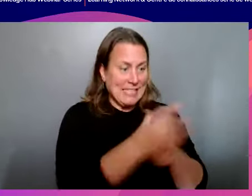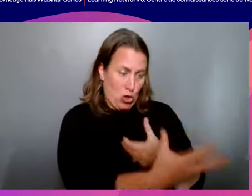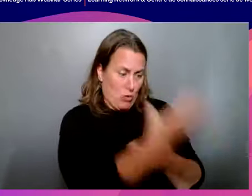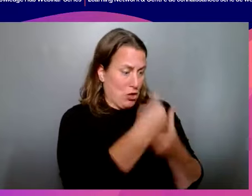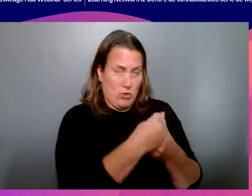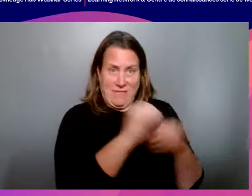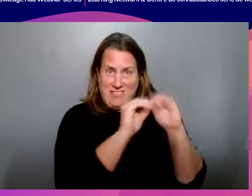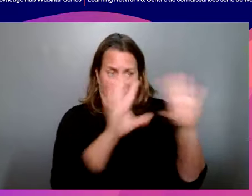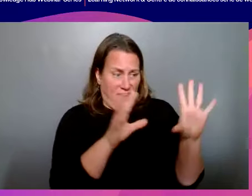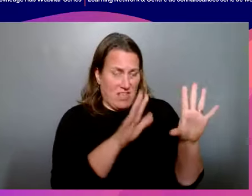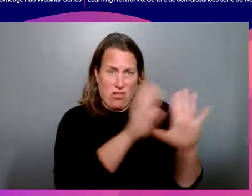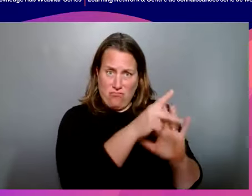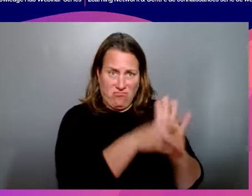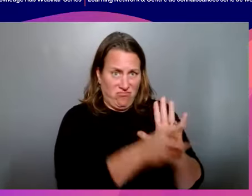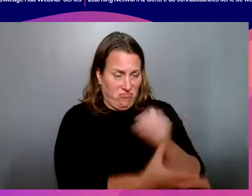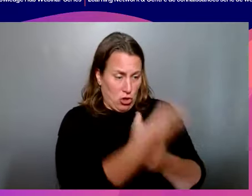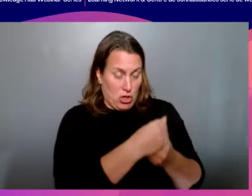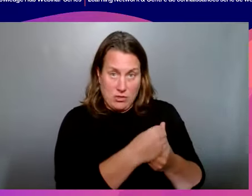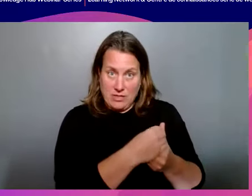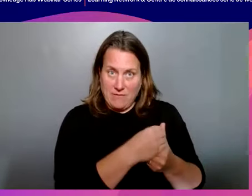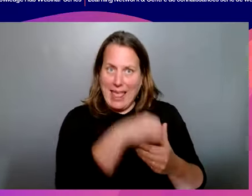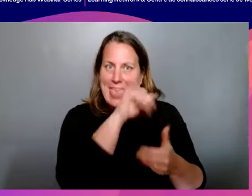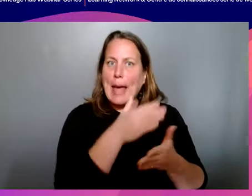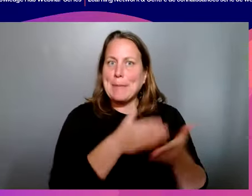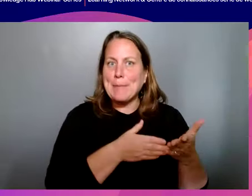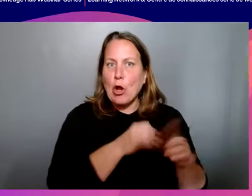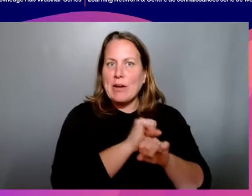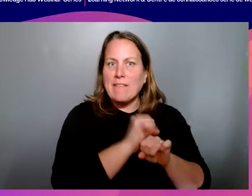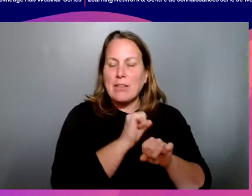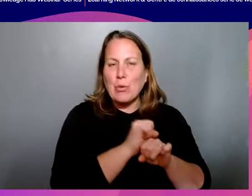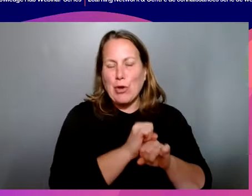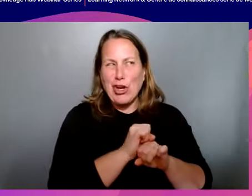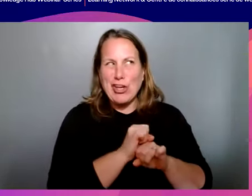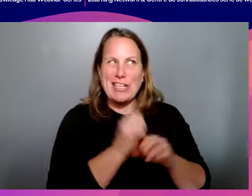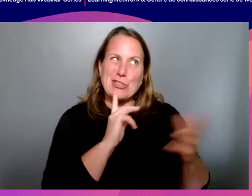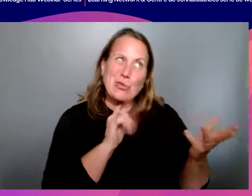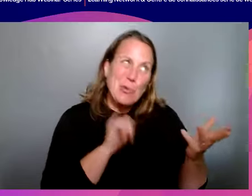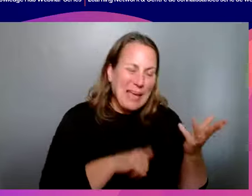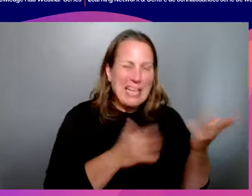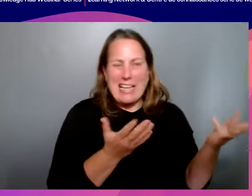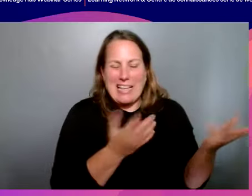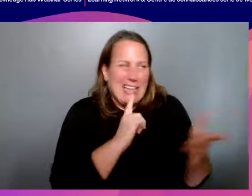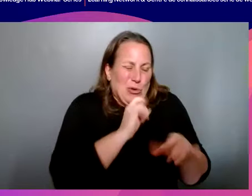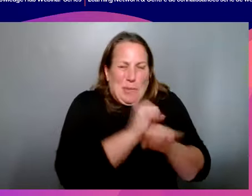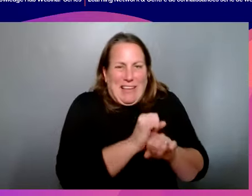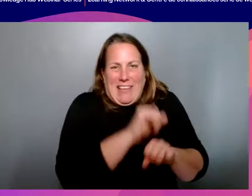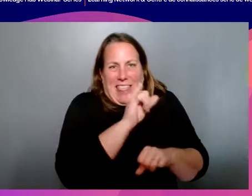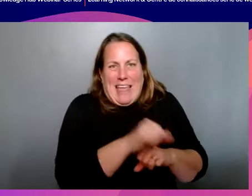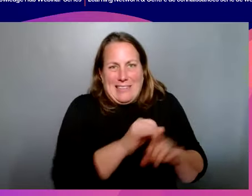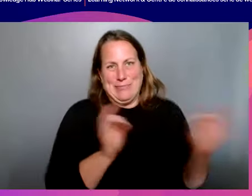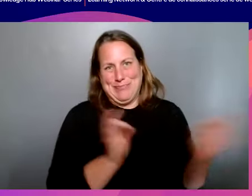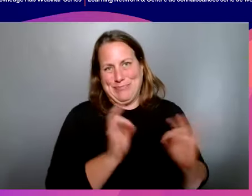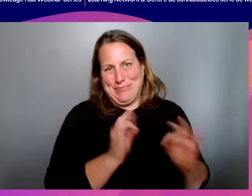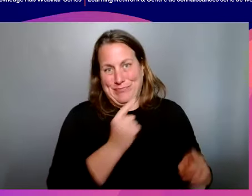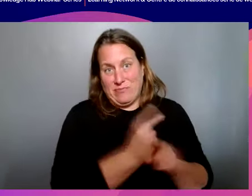inclusive. And that part of the work is probably the least, right? Like it's a lot, it's easy to write that out.